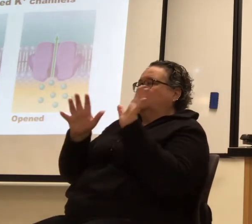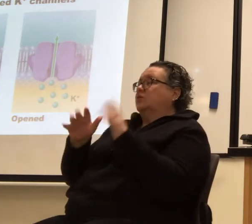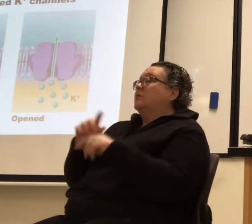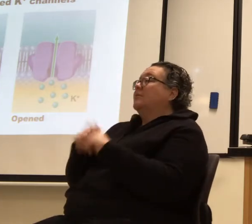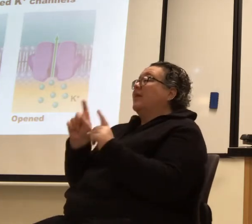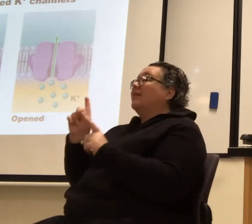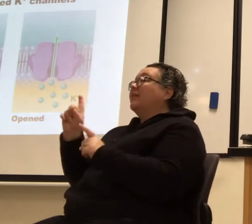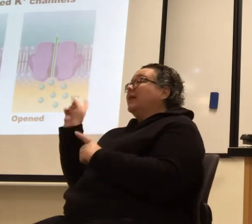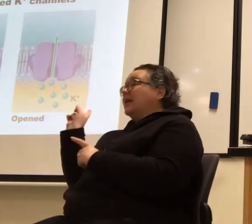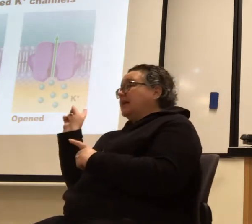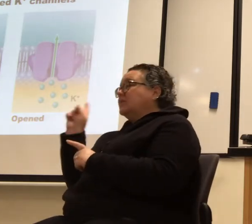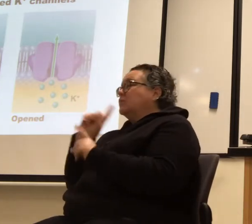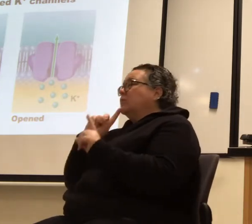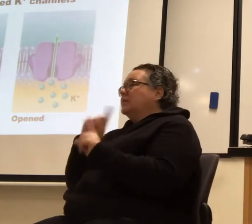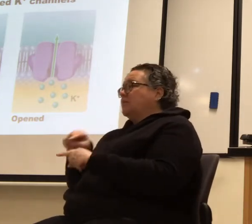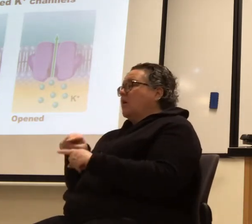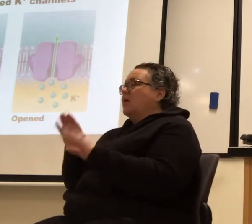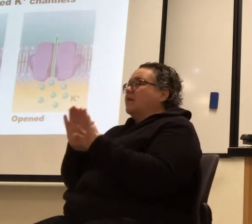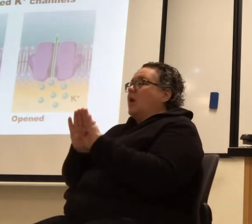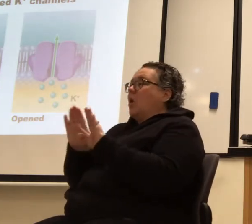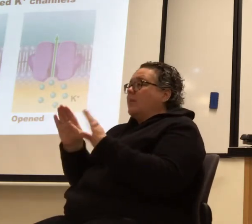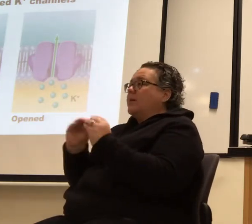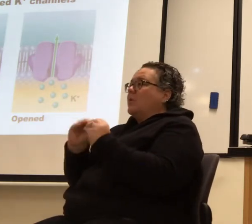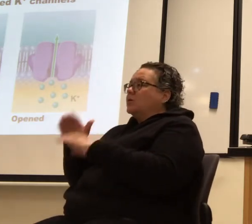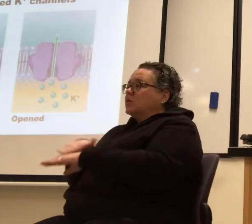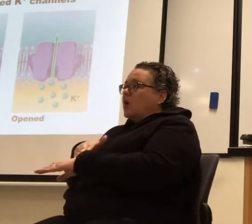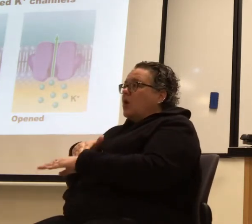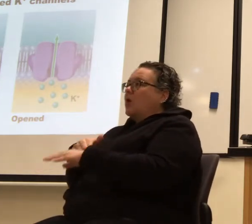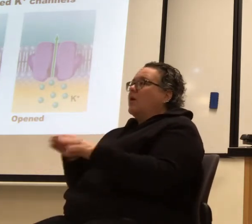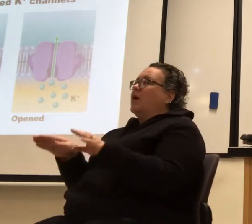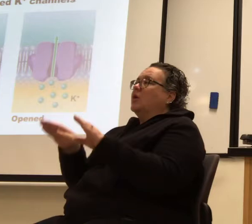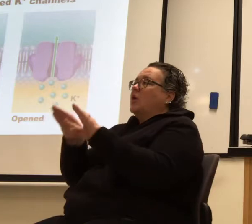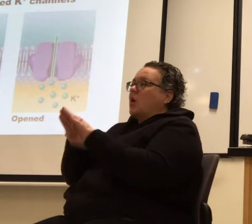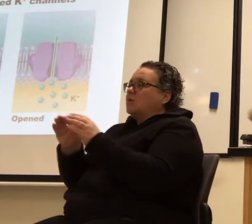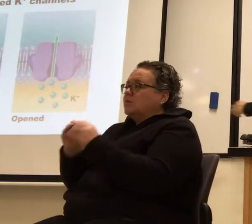voltage. Their kinetics are much slower. They just open slower and close slower.